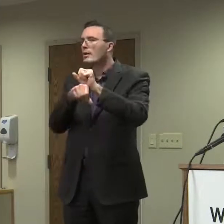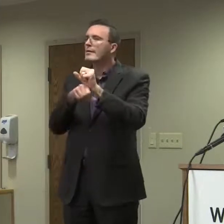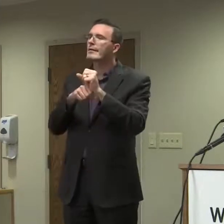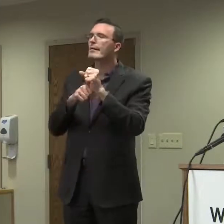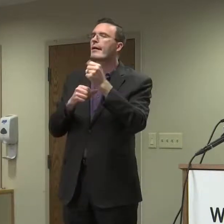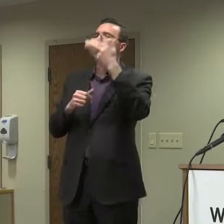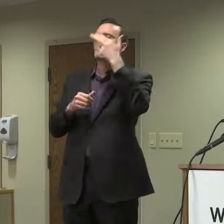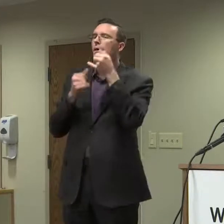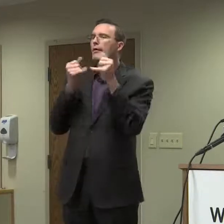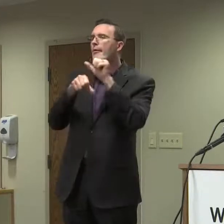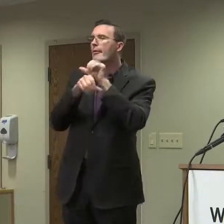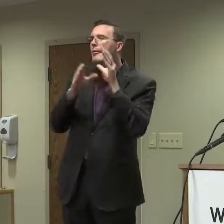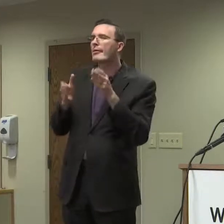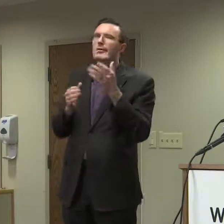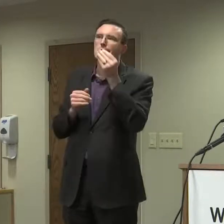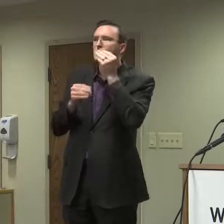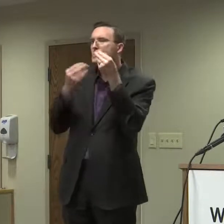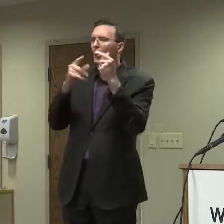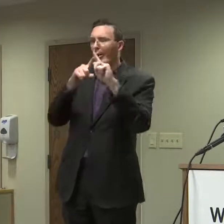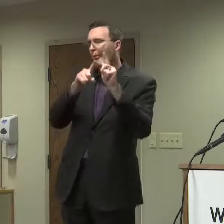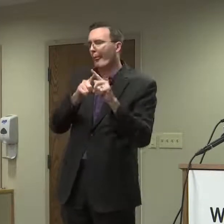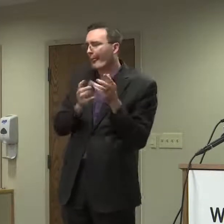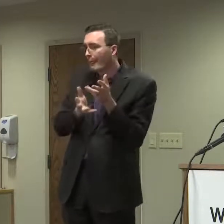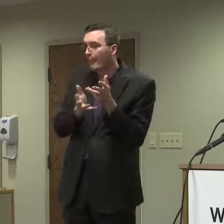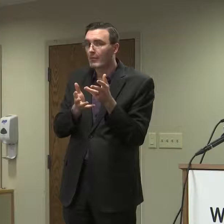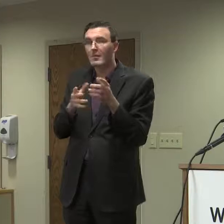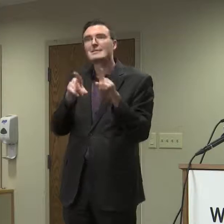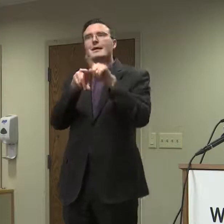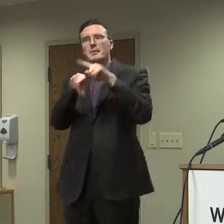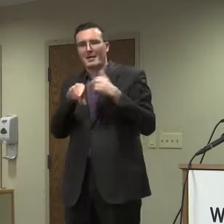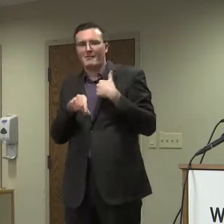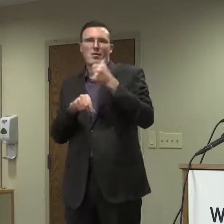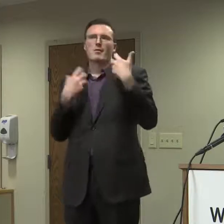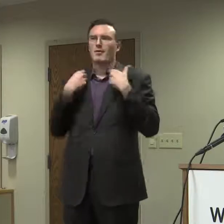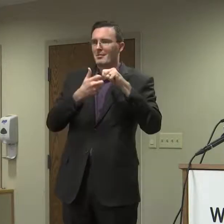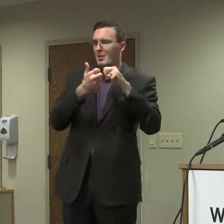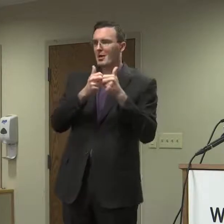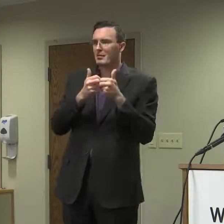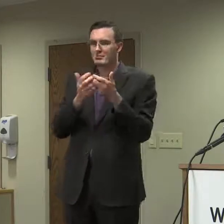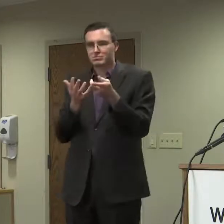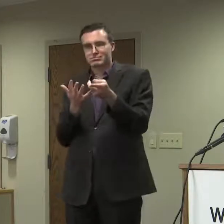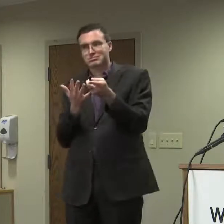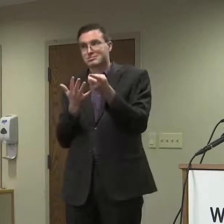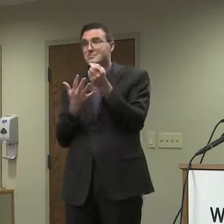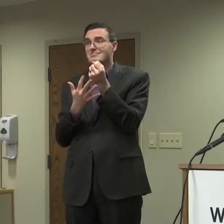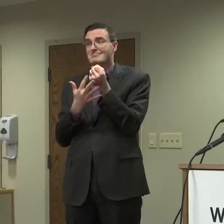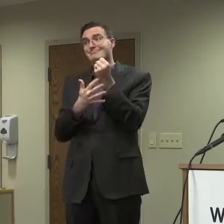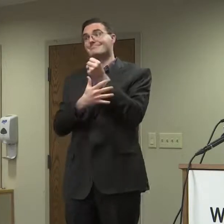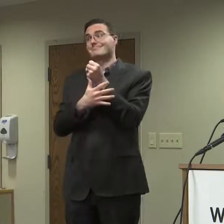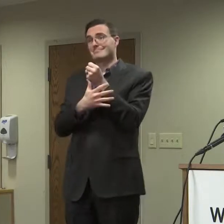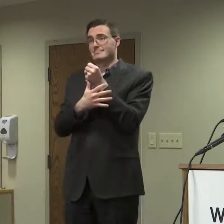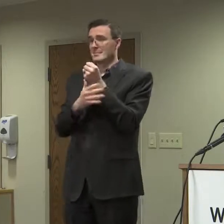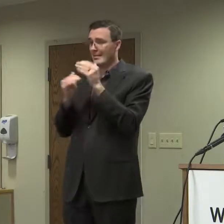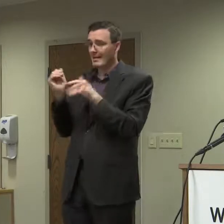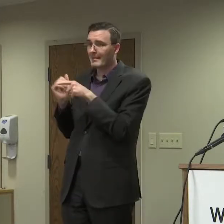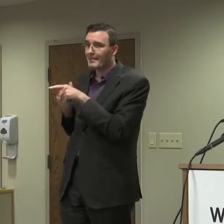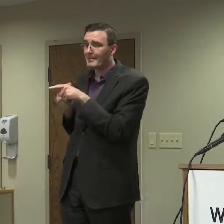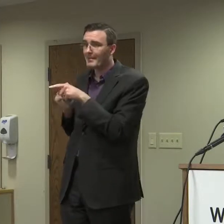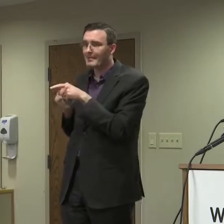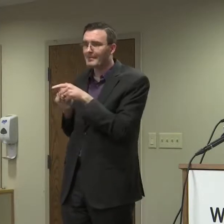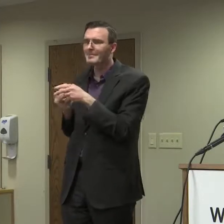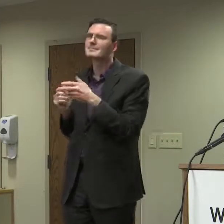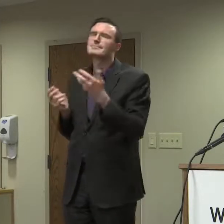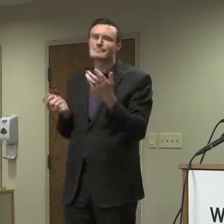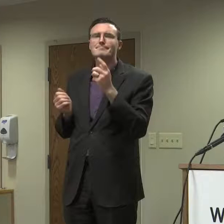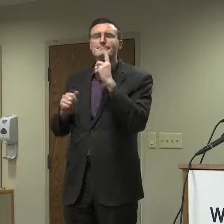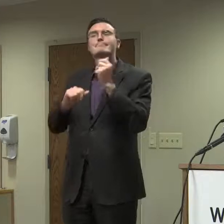working out various methods. It could be through their MyChart. All of our systems use Epic for the most part, the 3 hospitals. And